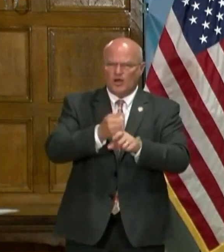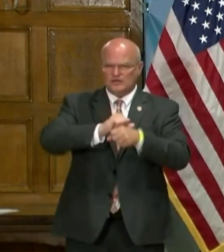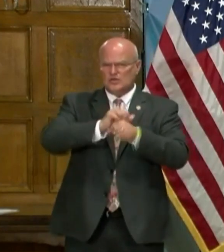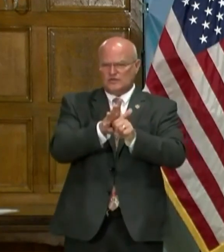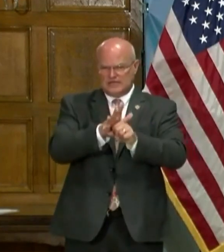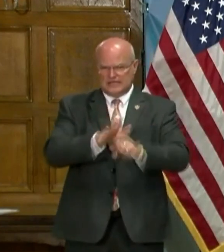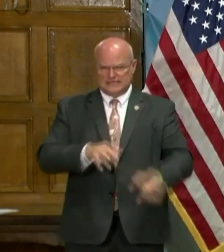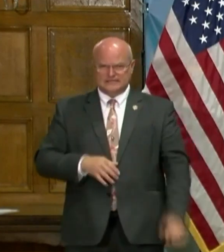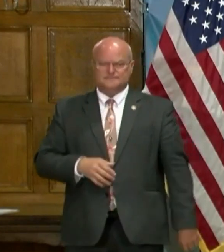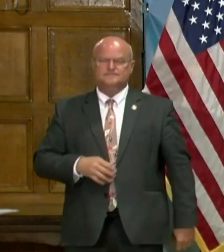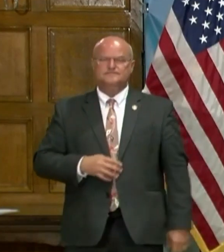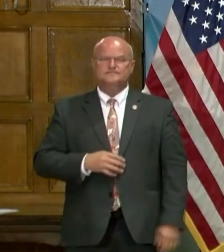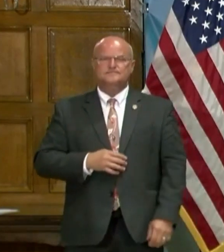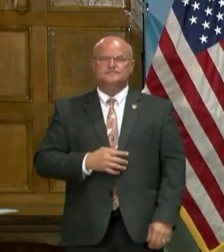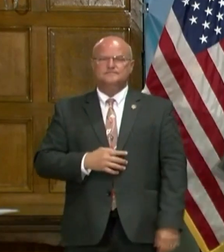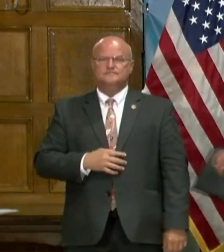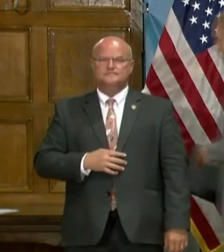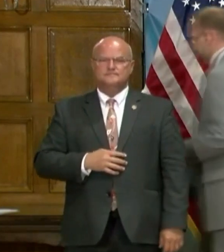because of that.